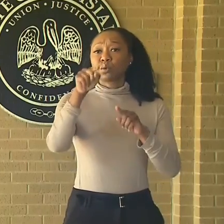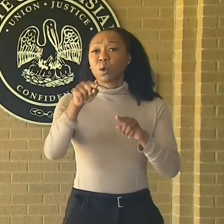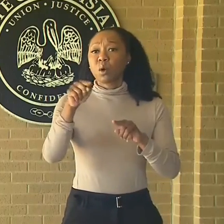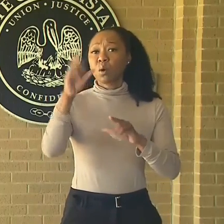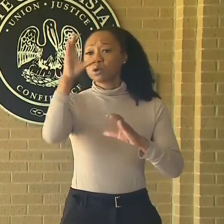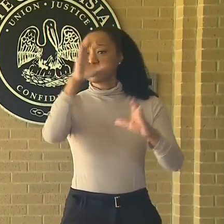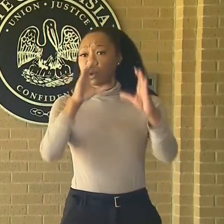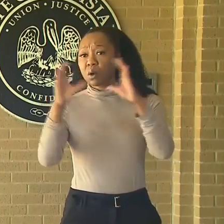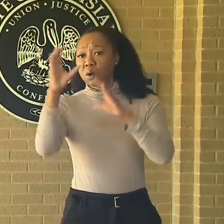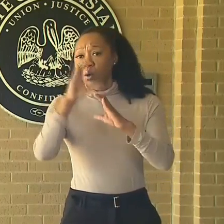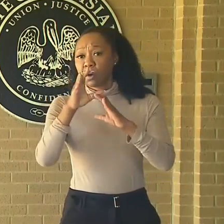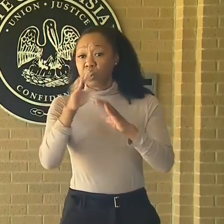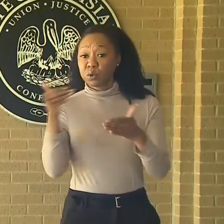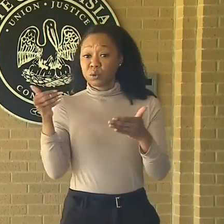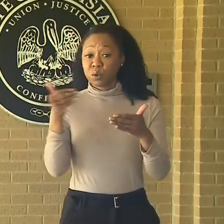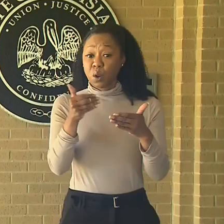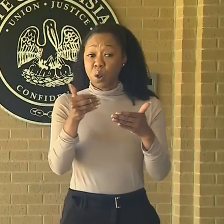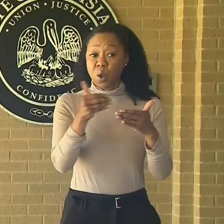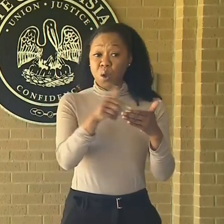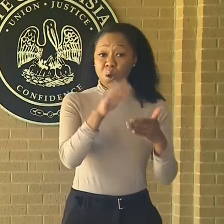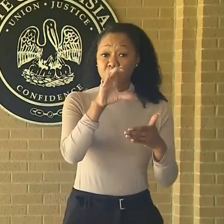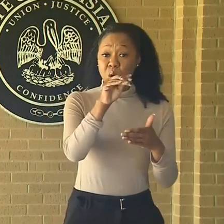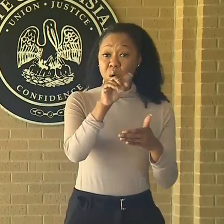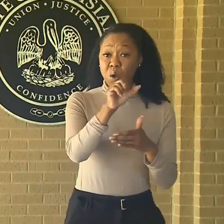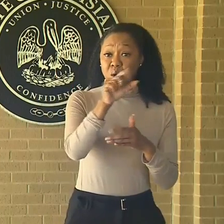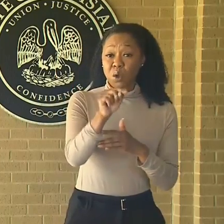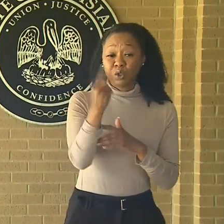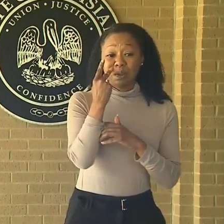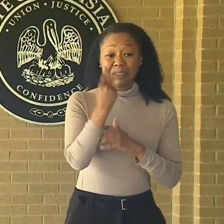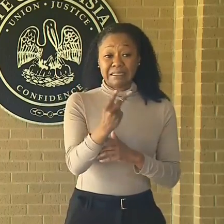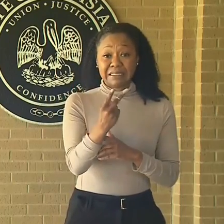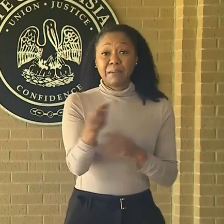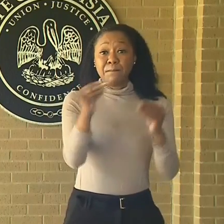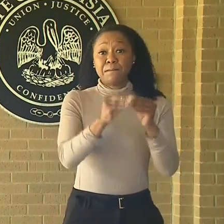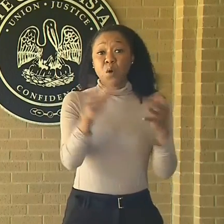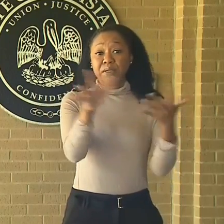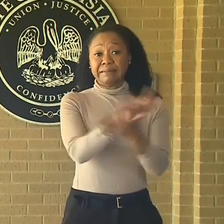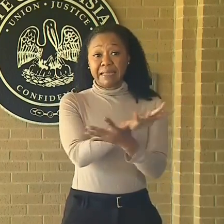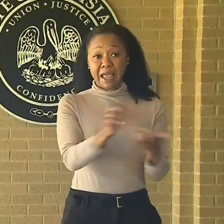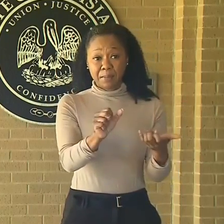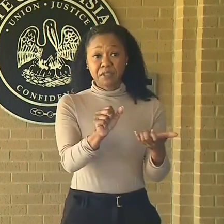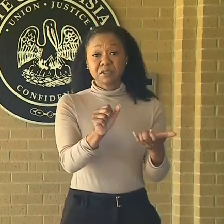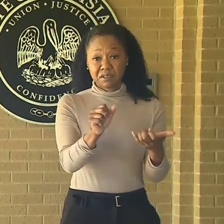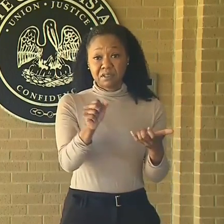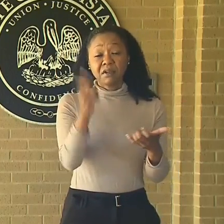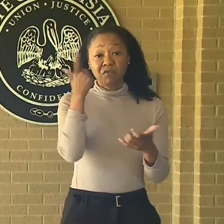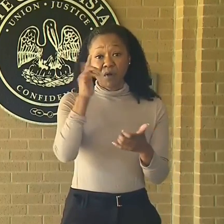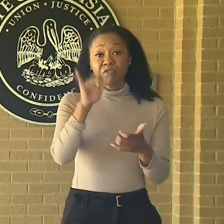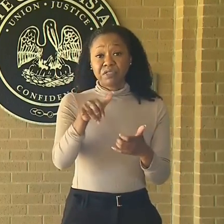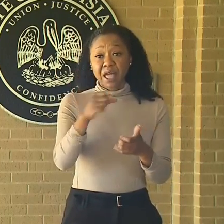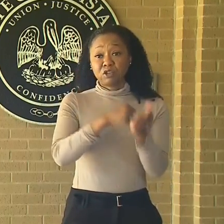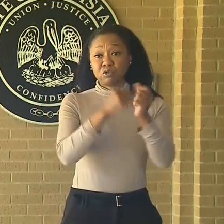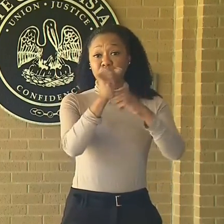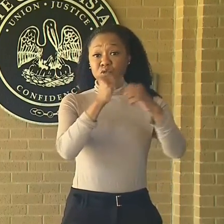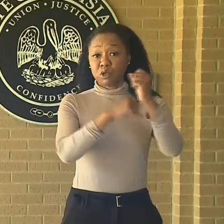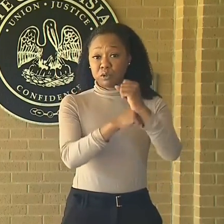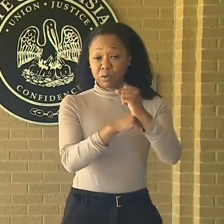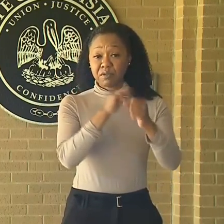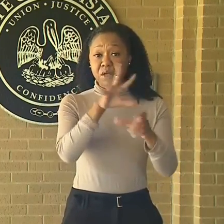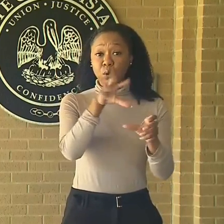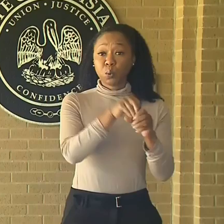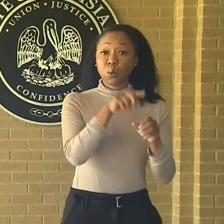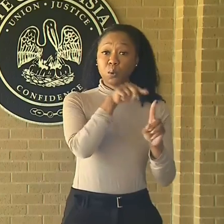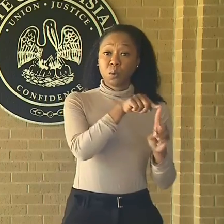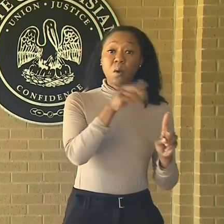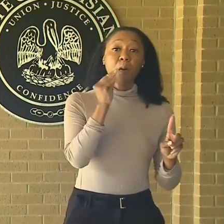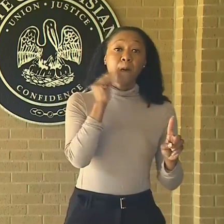And the closer you get to the coast, the more destructive the damage is to structures, and that includes